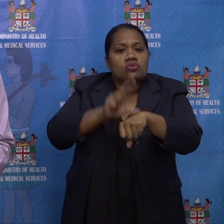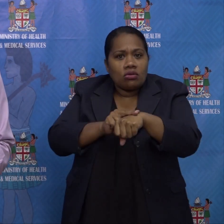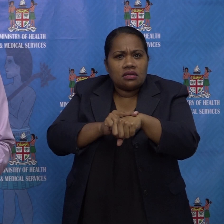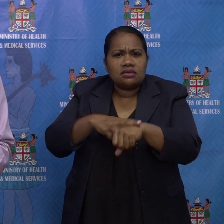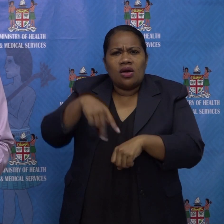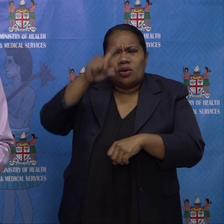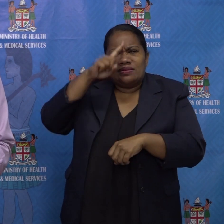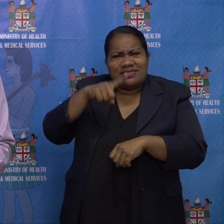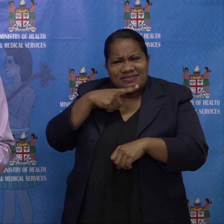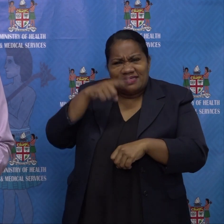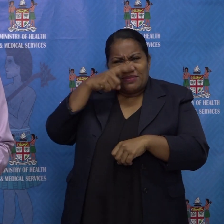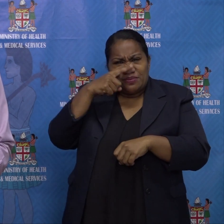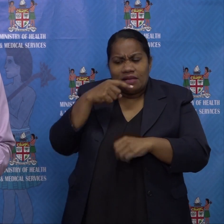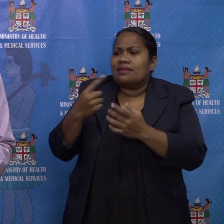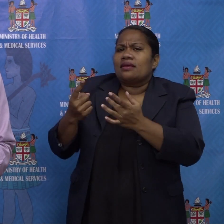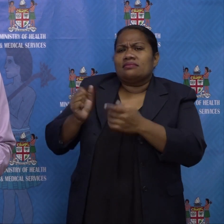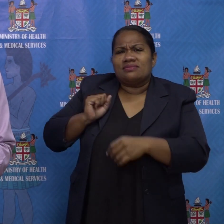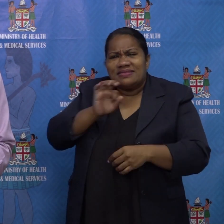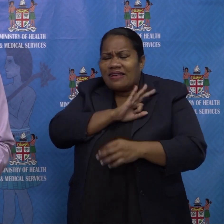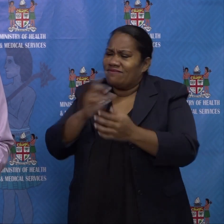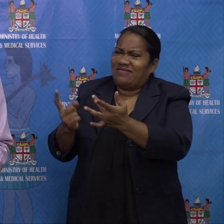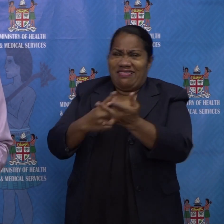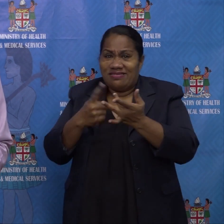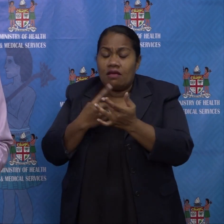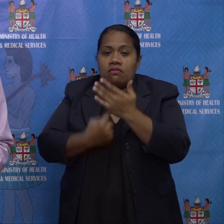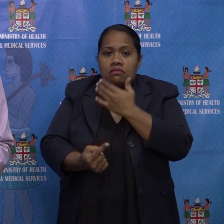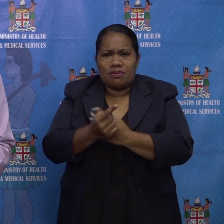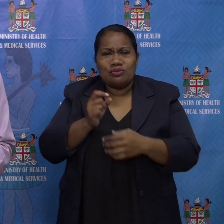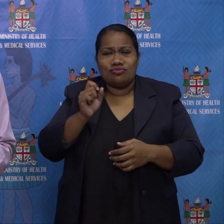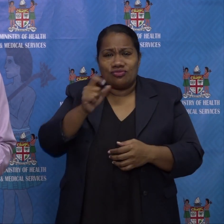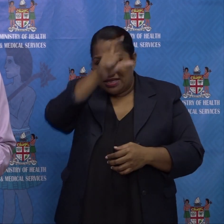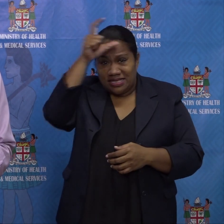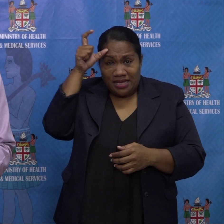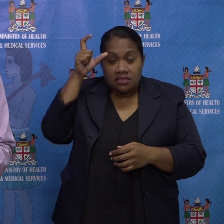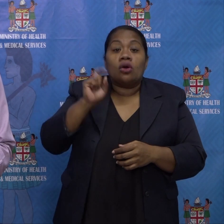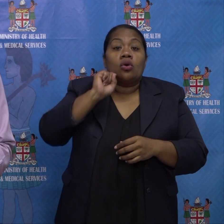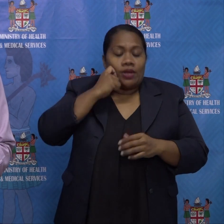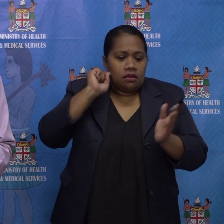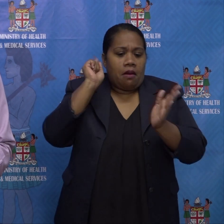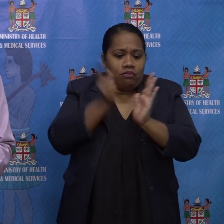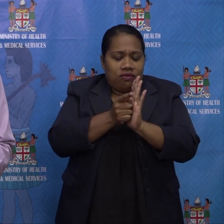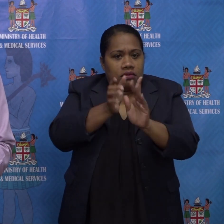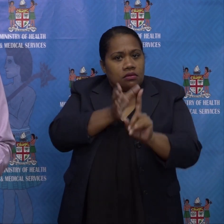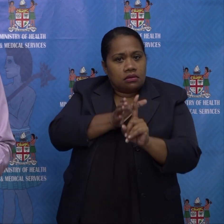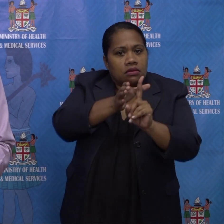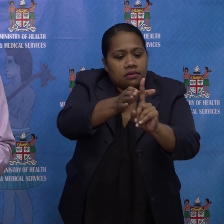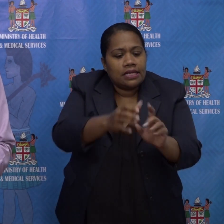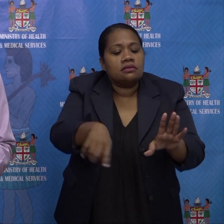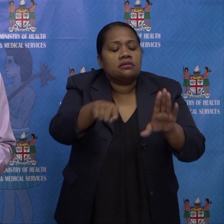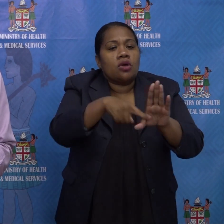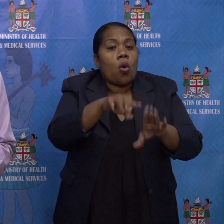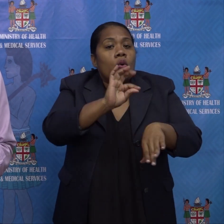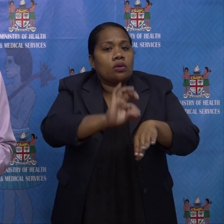patients, nurses, and other staff have been sequestered and will be effectively quarantined within the hospital until we